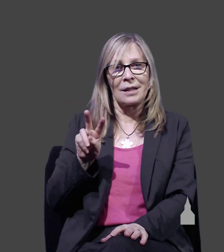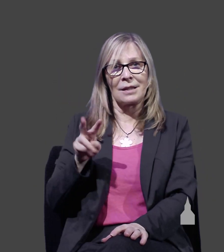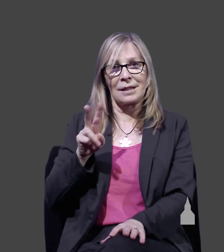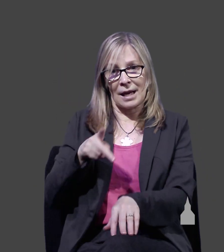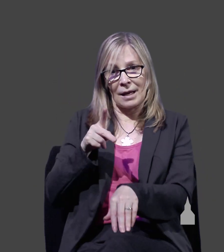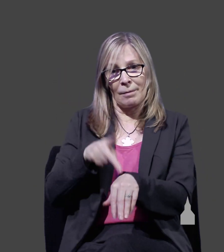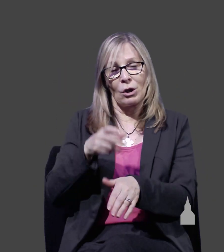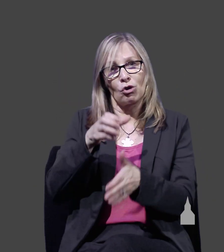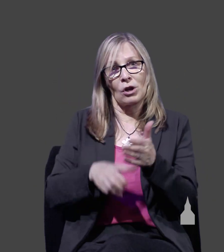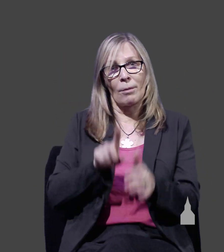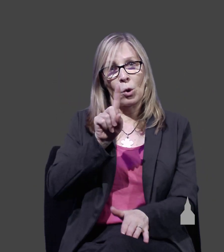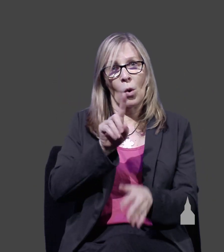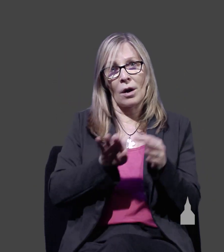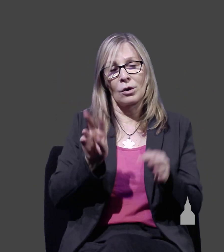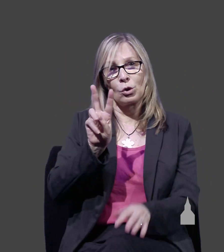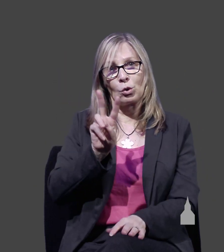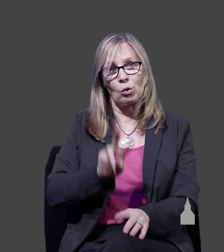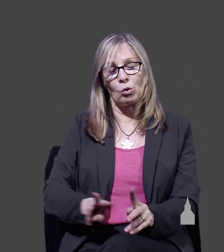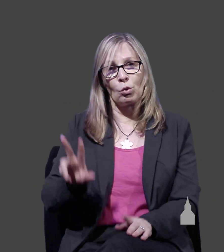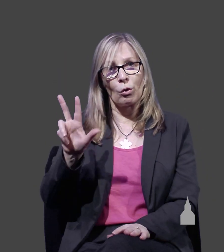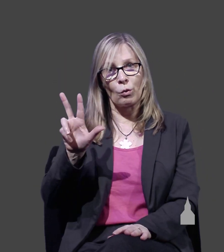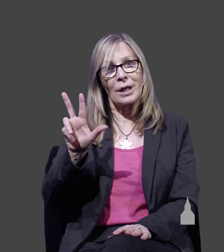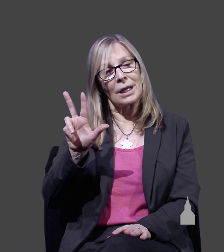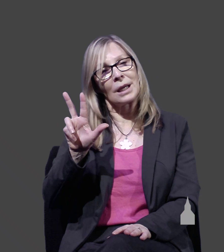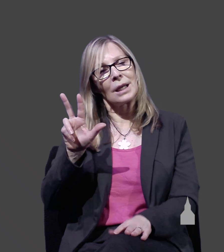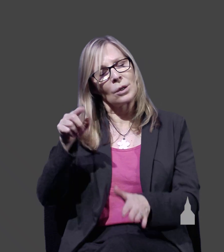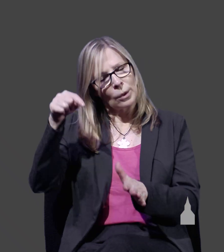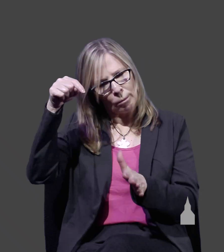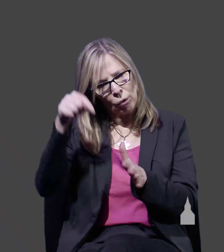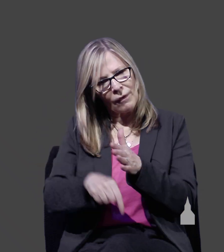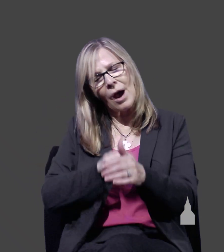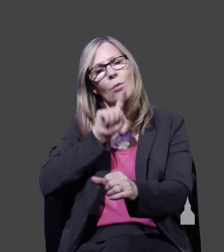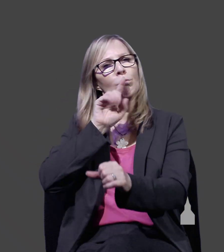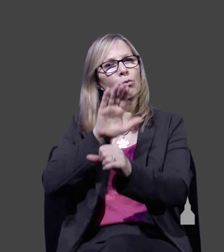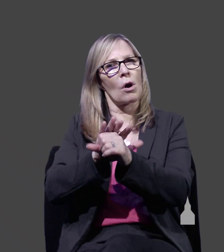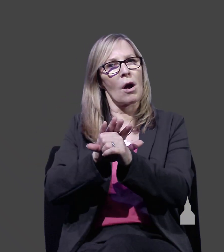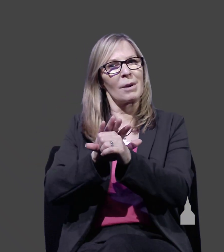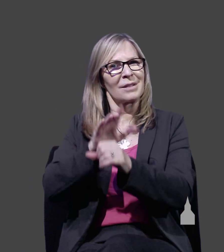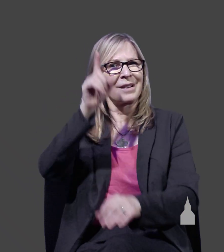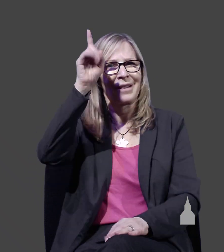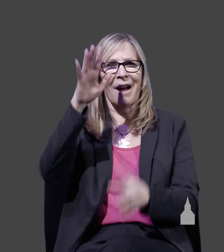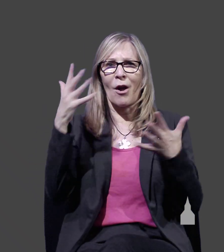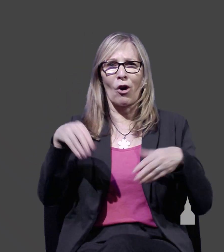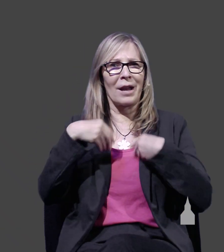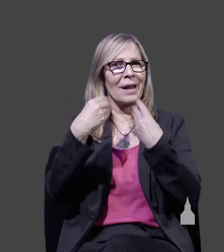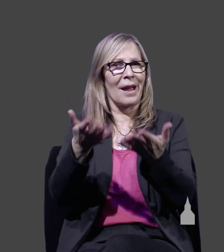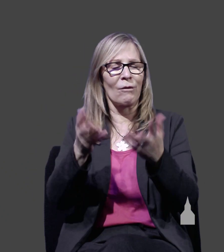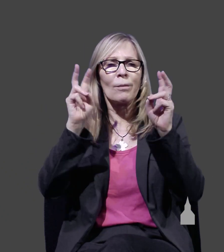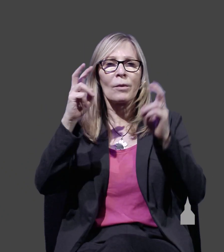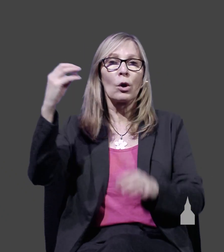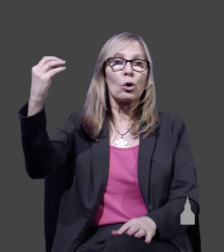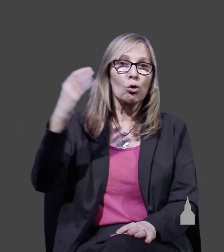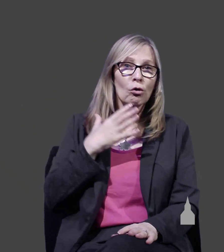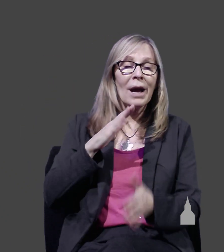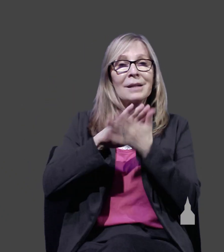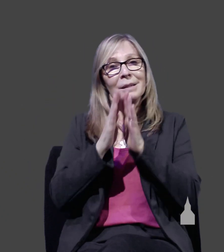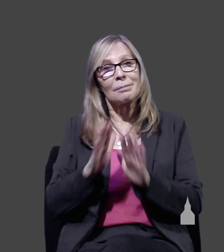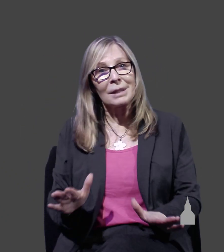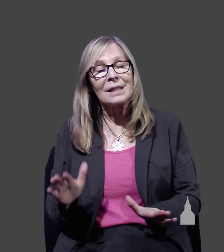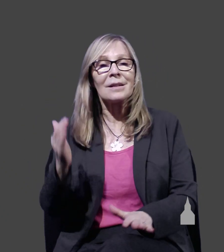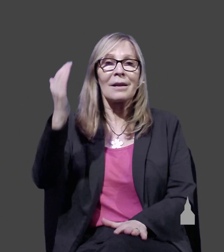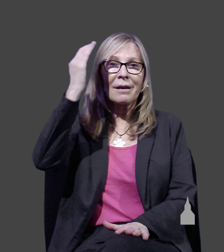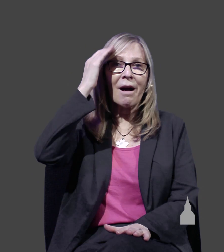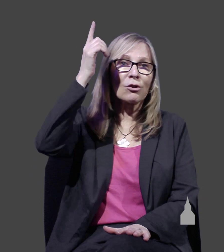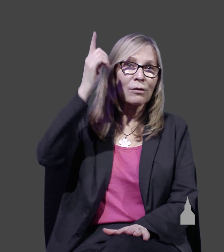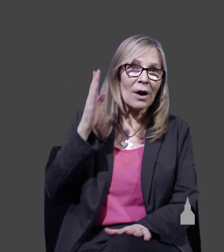2 Peter 1:2-3 has a profound promise about the provision that God has given to you as His child. Grace and peace be multiplied to you in the knowledge of God